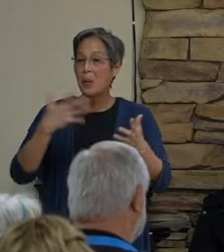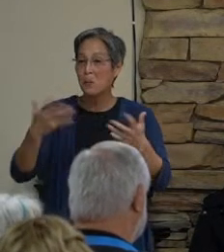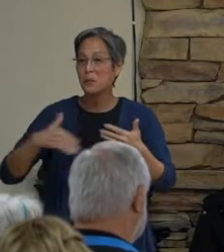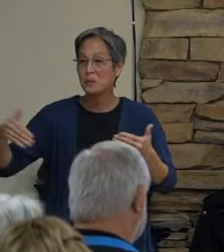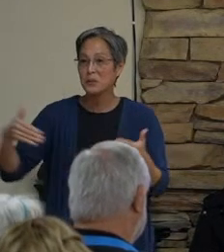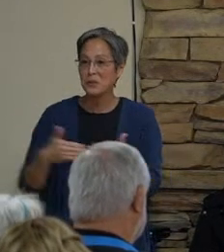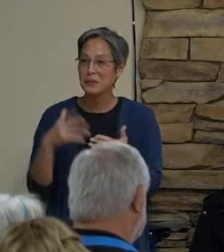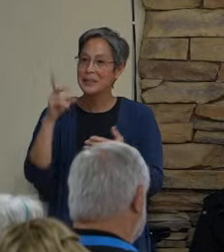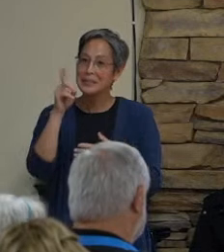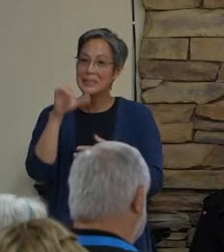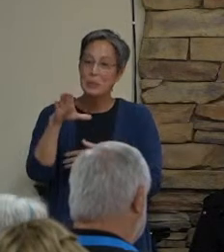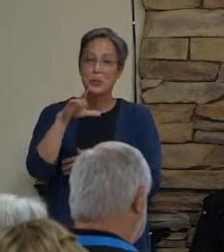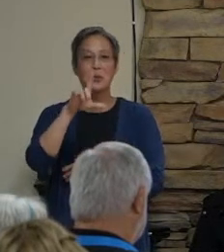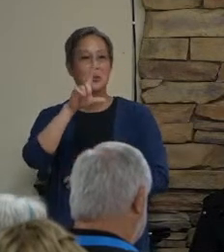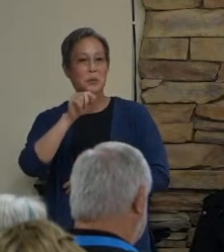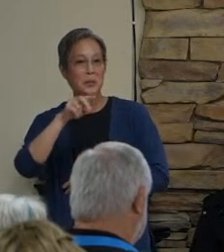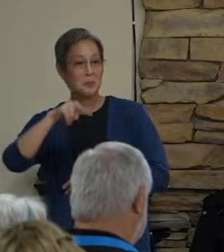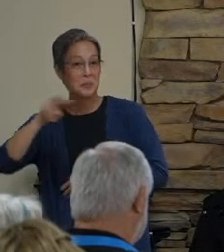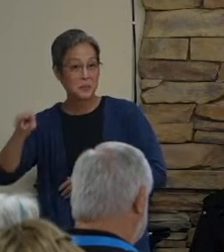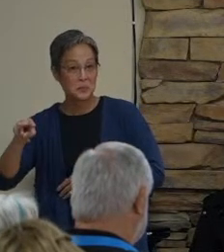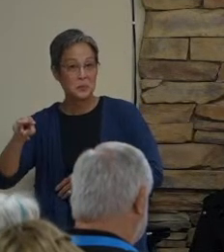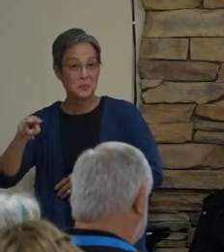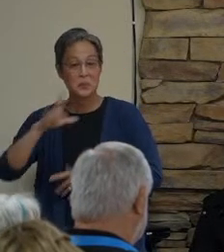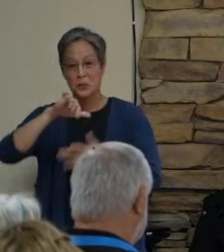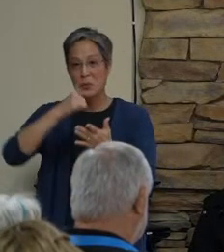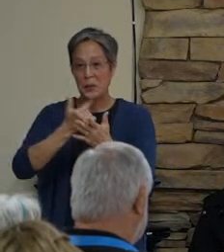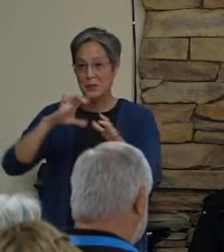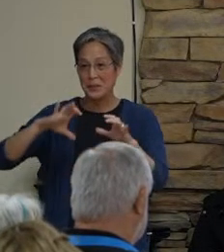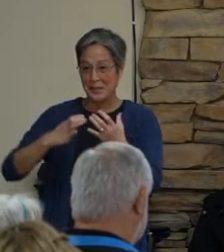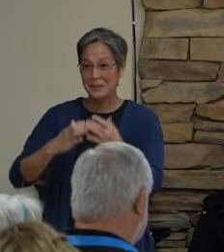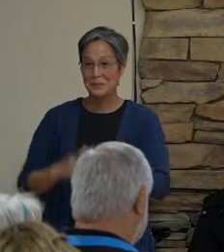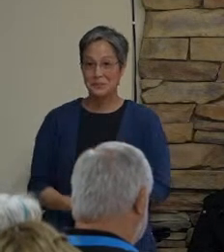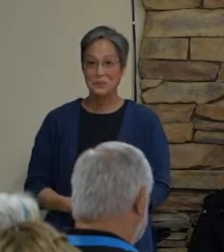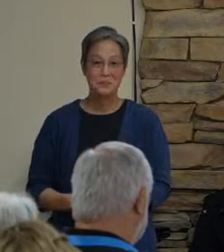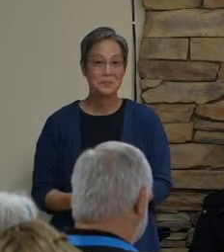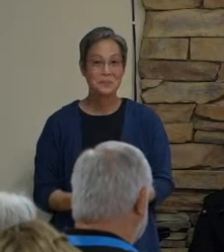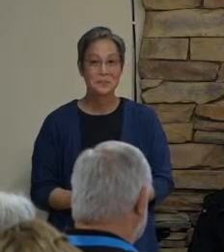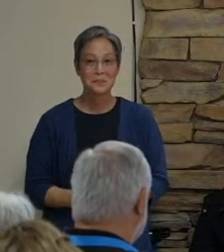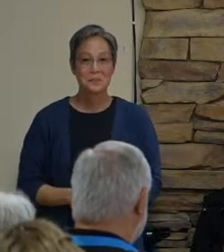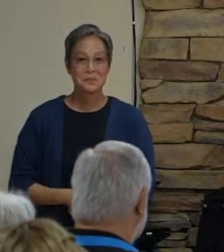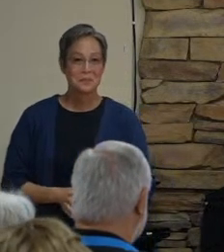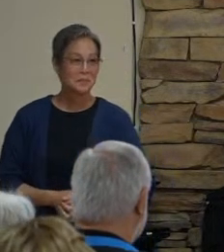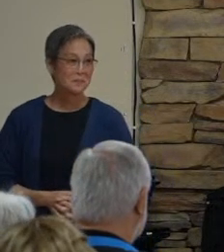our December 2022 graduating class.